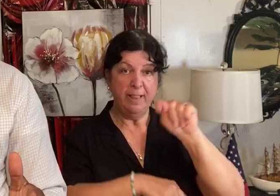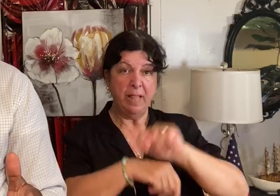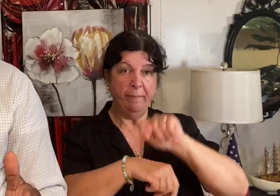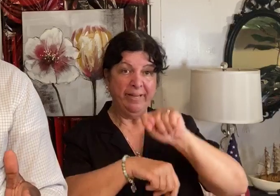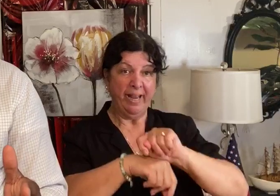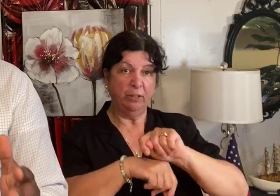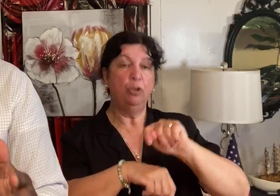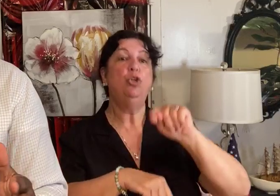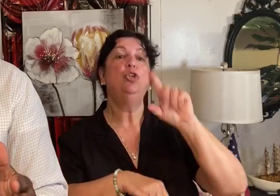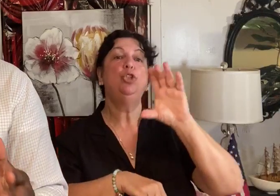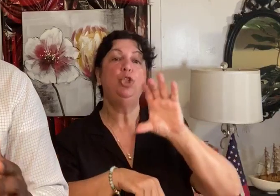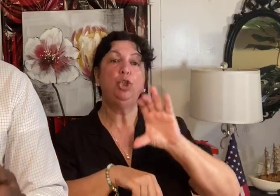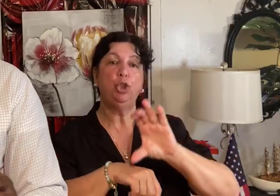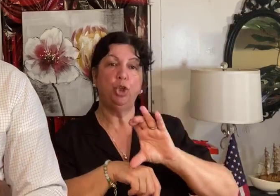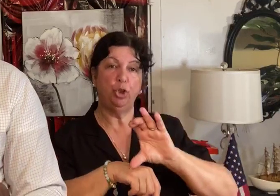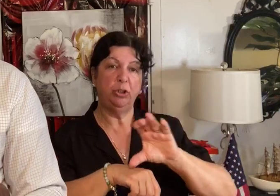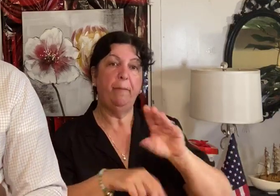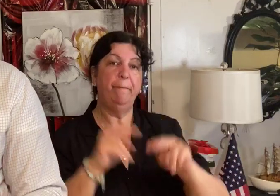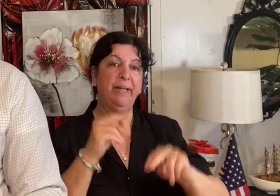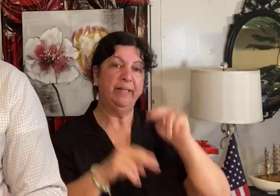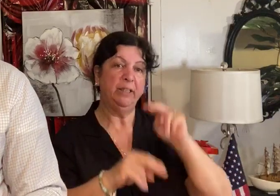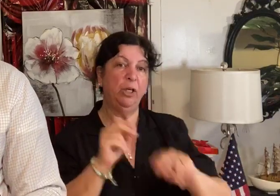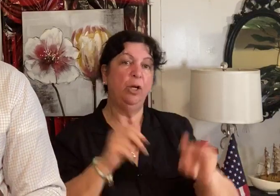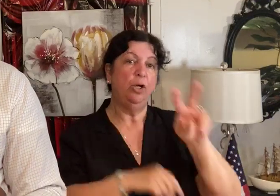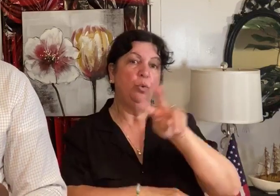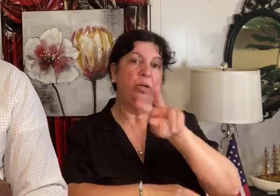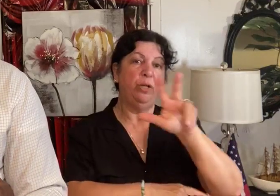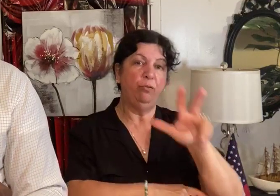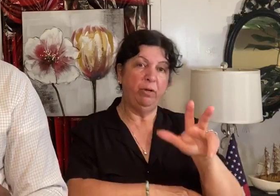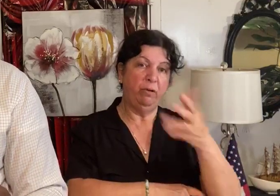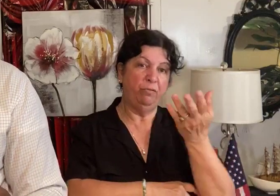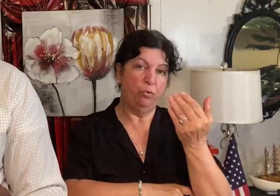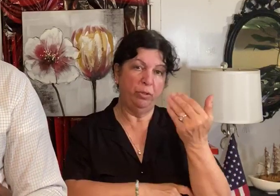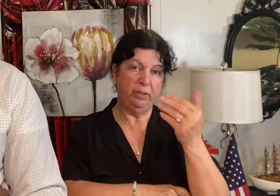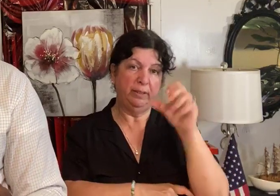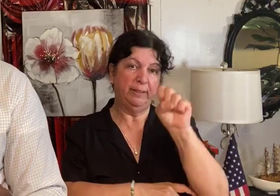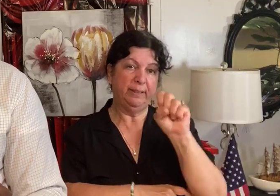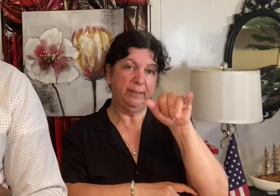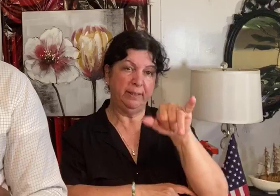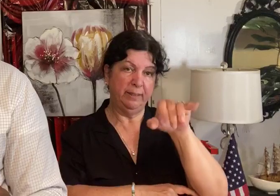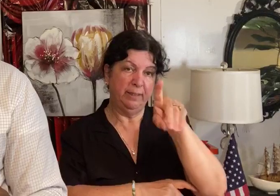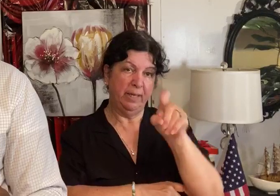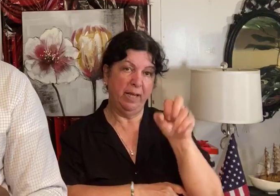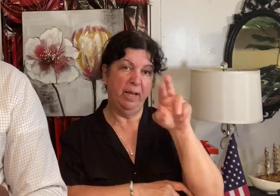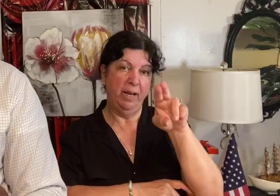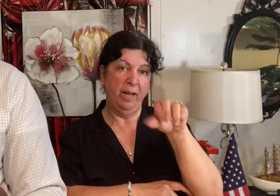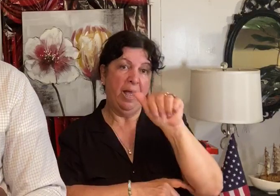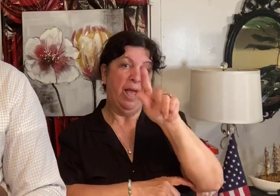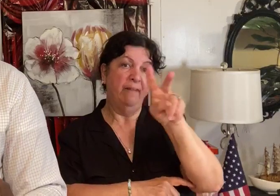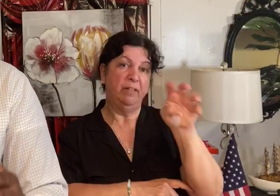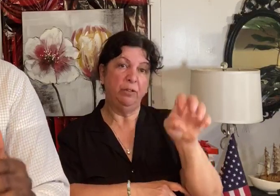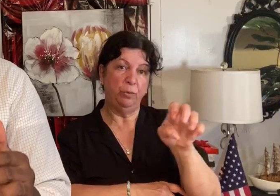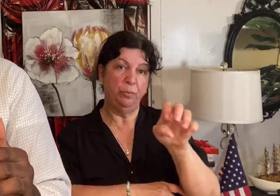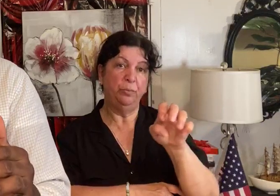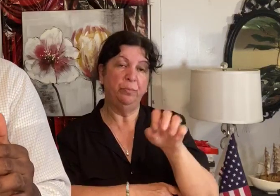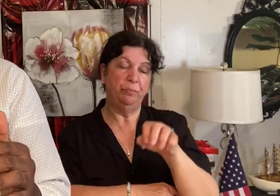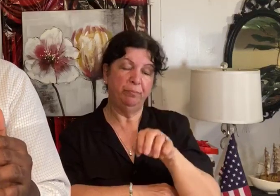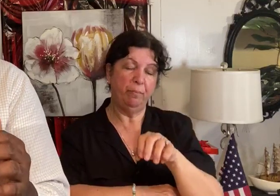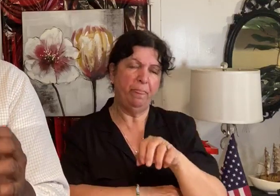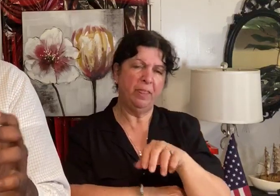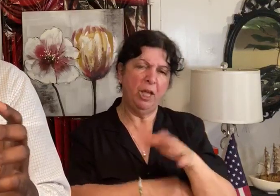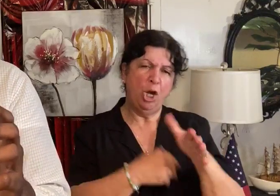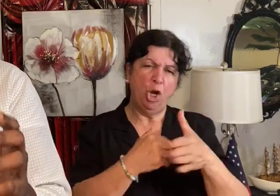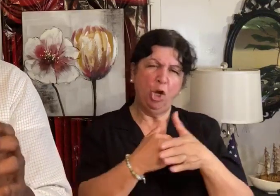Building. The address is 2314 Snyder Avenue. 2314 Snyder Avenue.